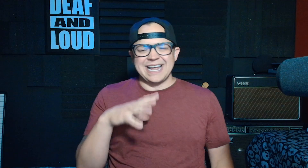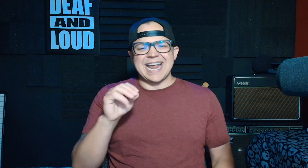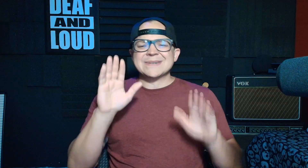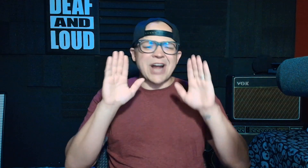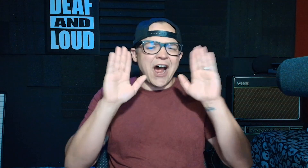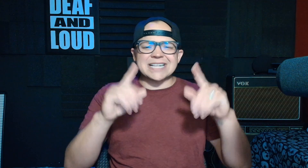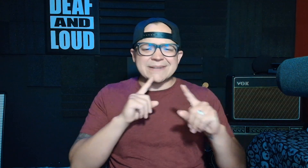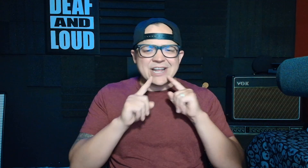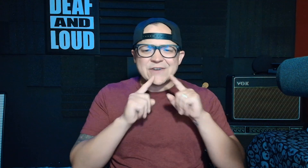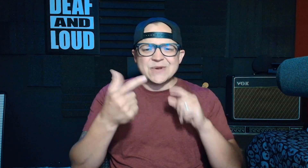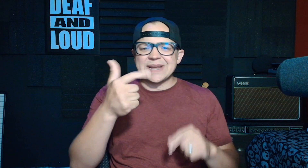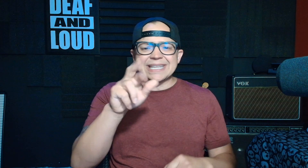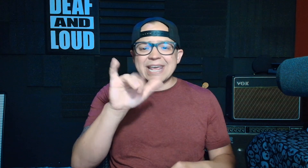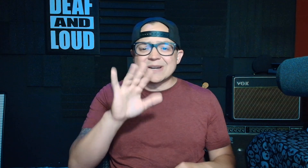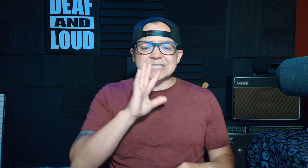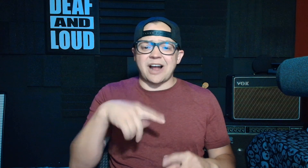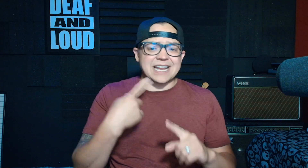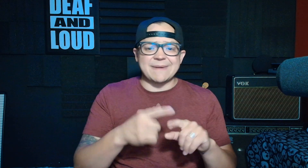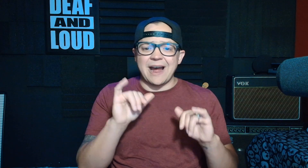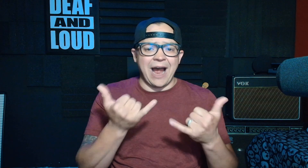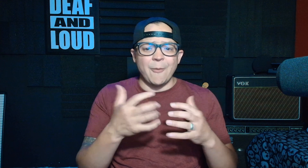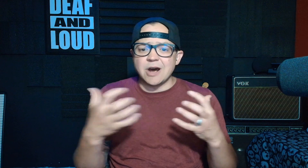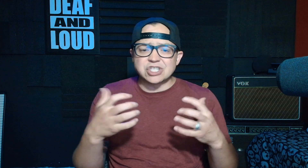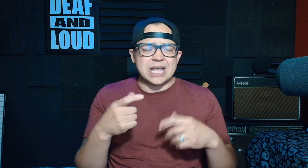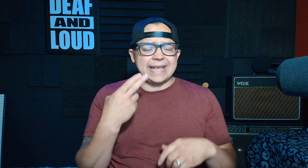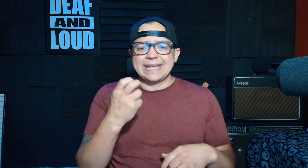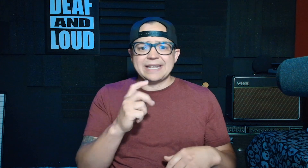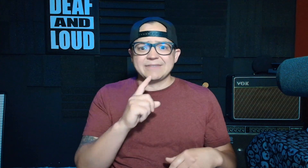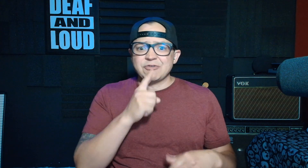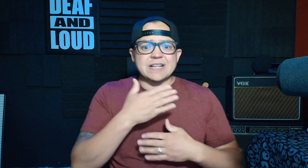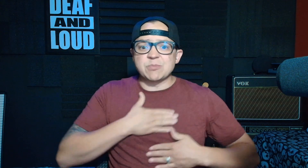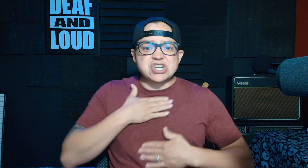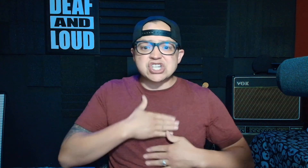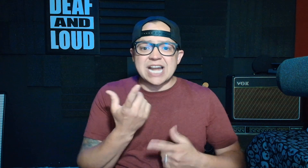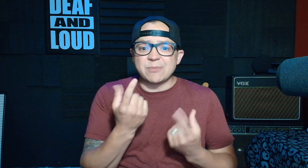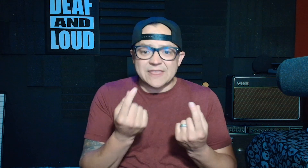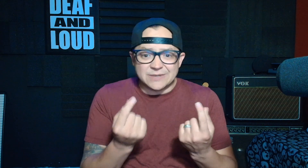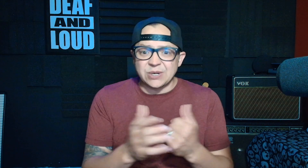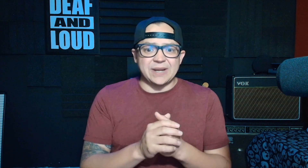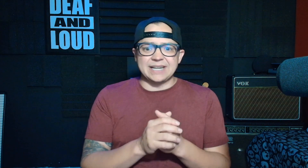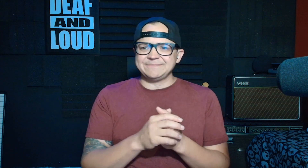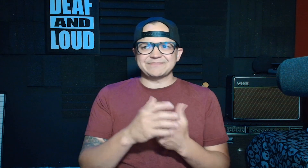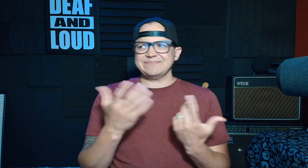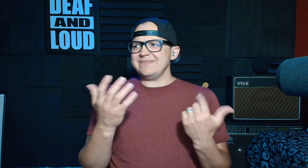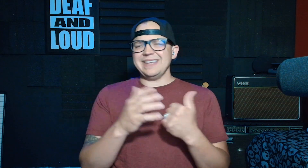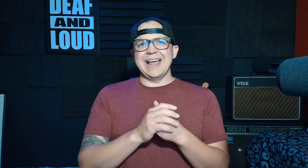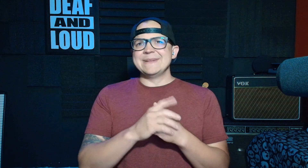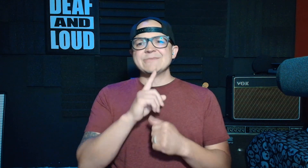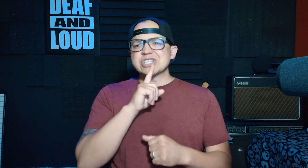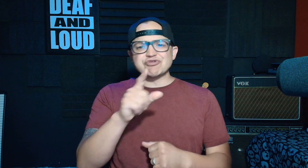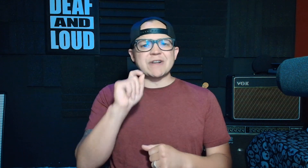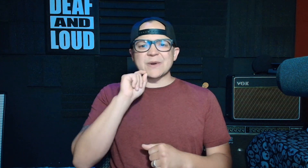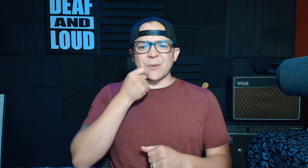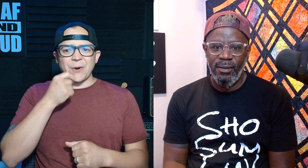NHL. And it was an awesome interview. And Gary was talking about how much he really appreciated what they were doing. I